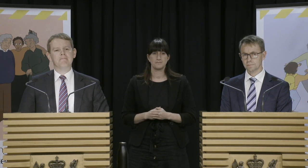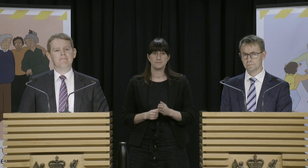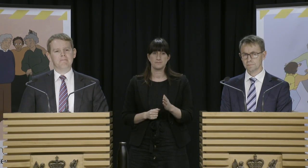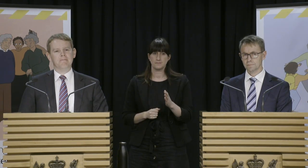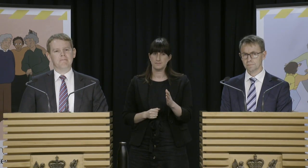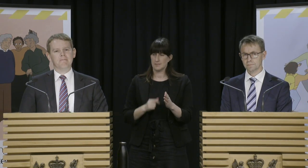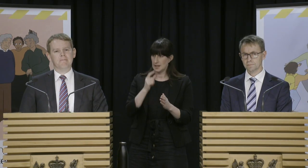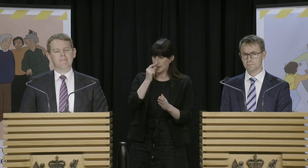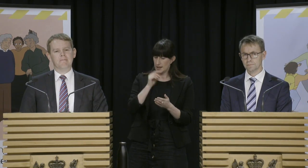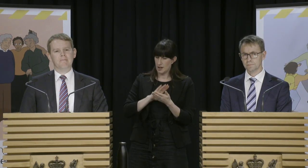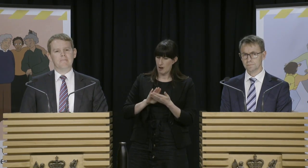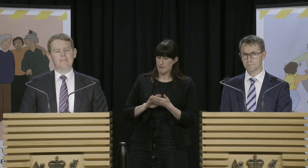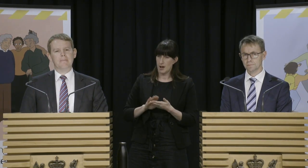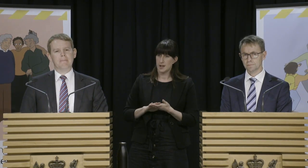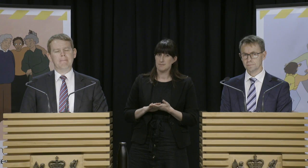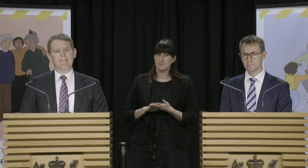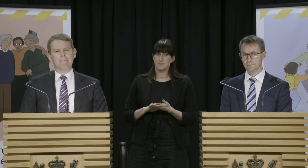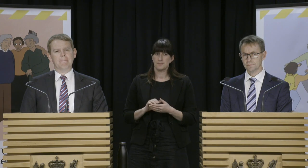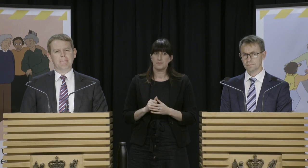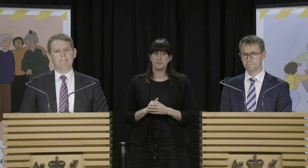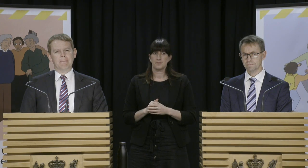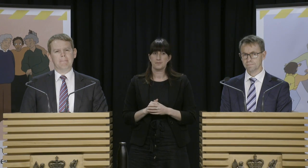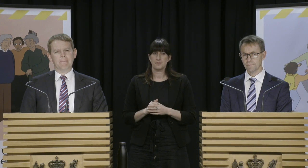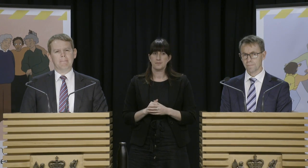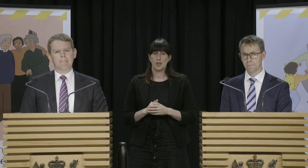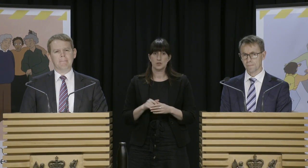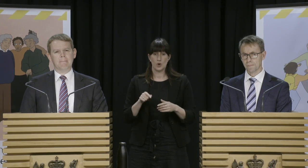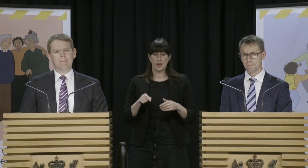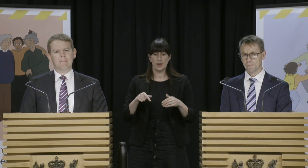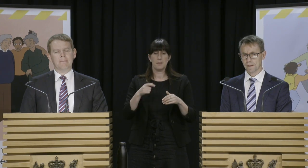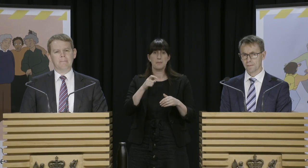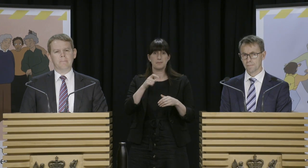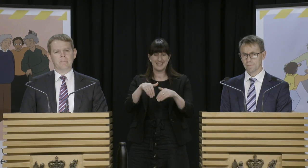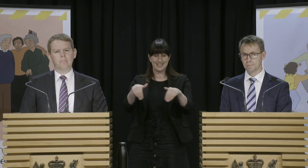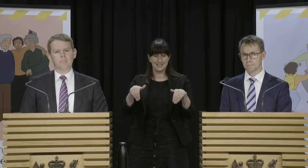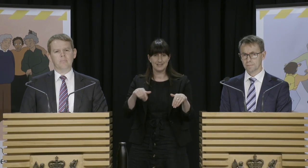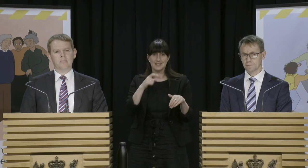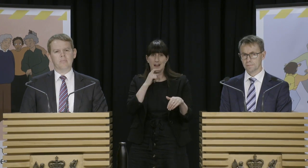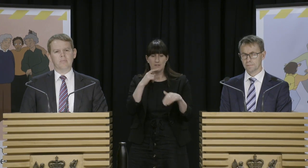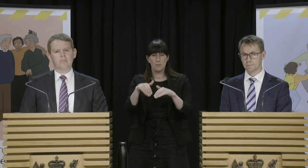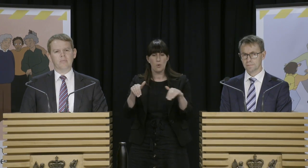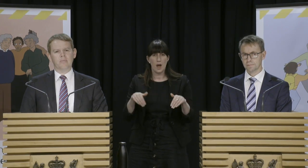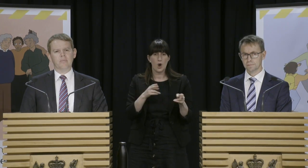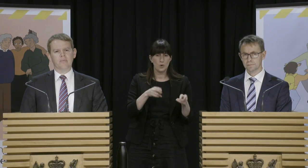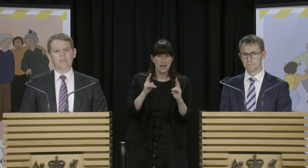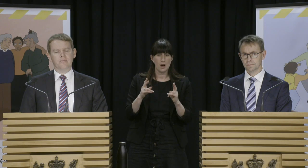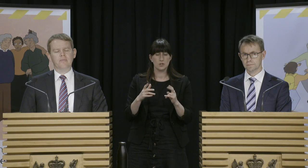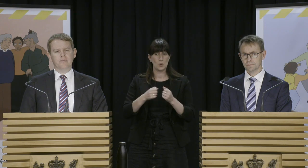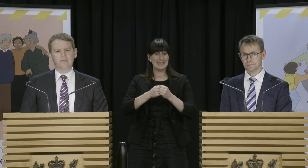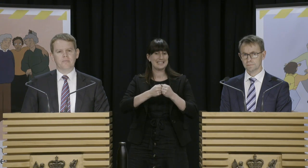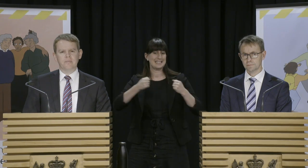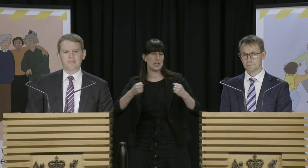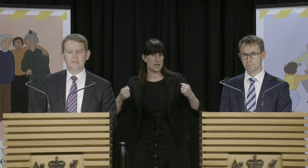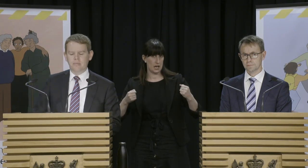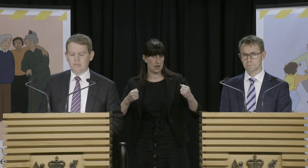clarify, on extending the mandatory vaccination border order, so it could be that sort of all frontline border